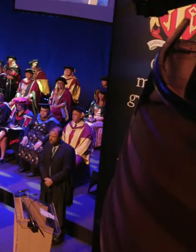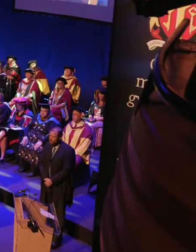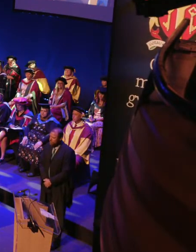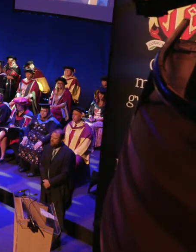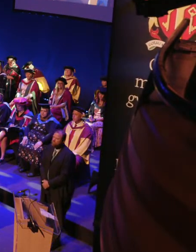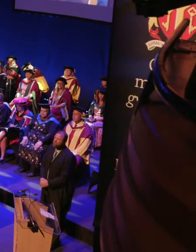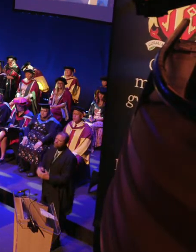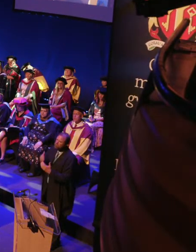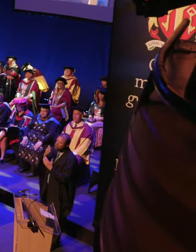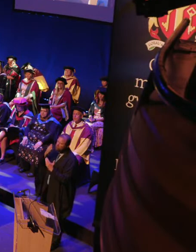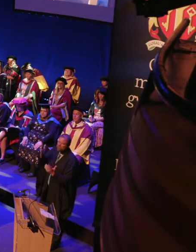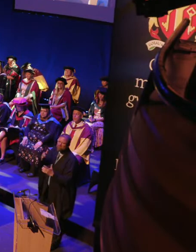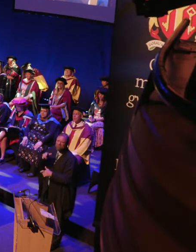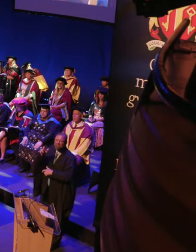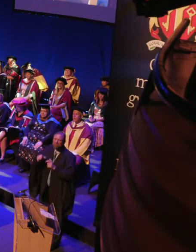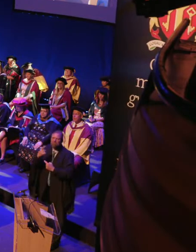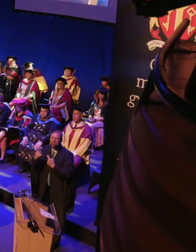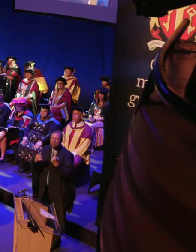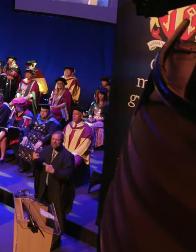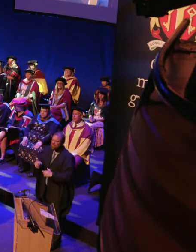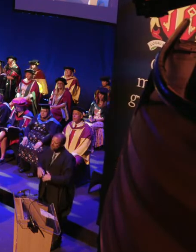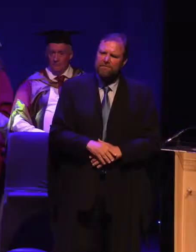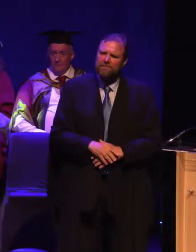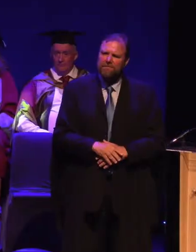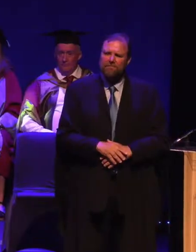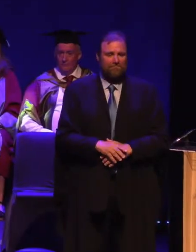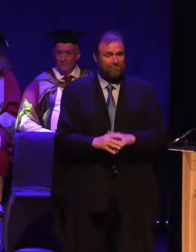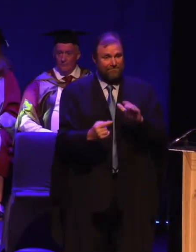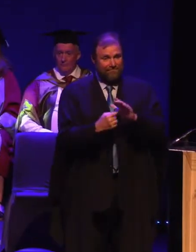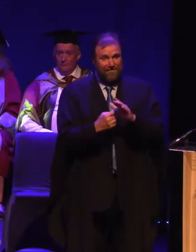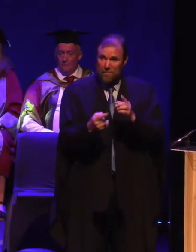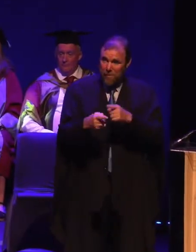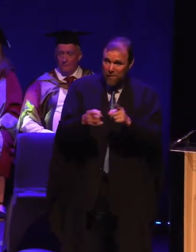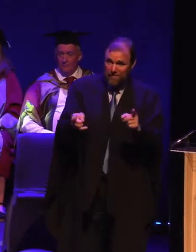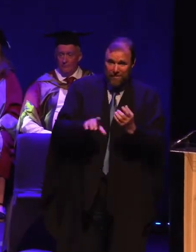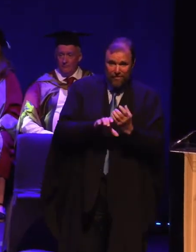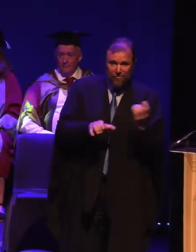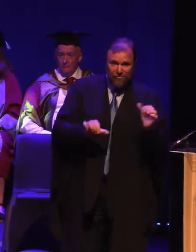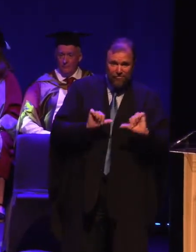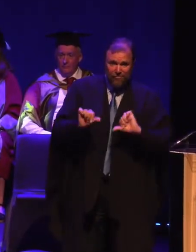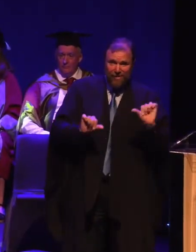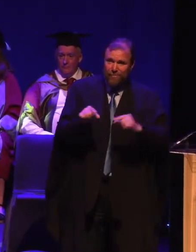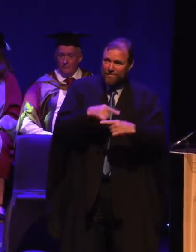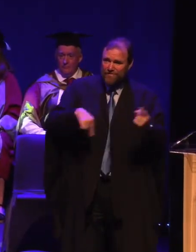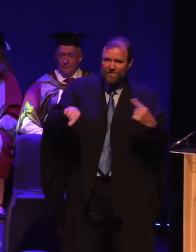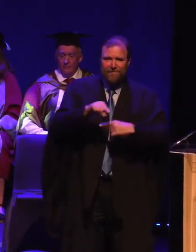Distinguished guests, but importantly, the graduating class of